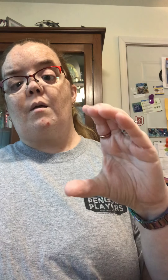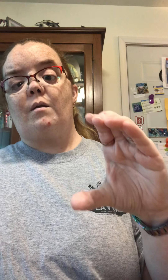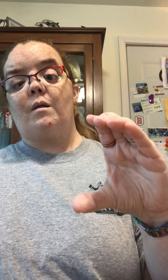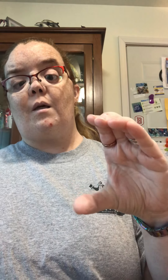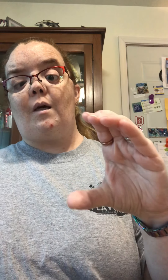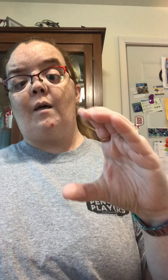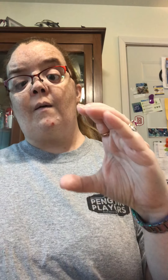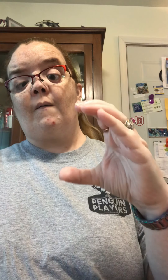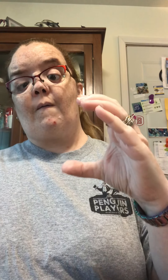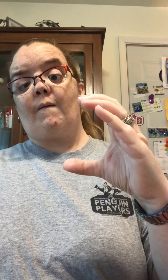C,